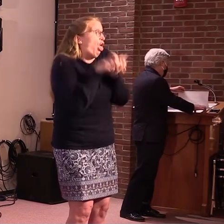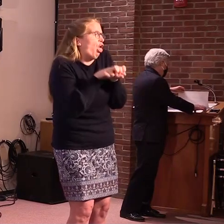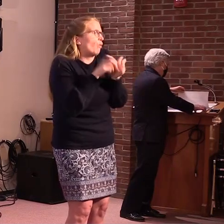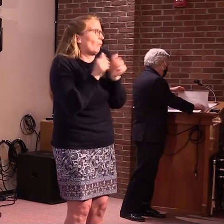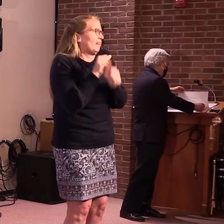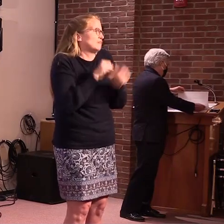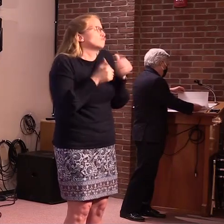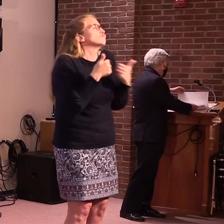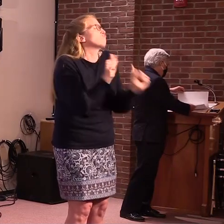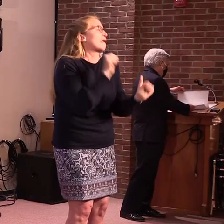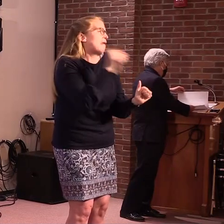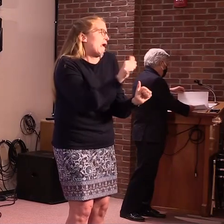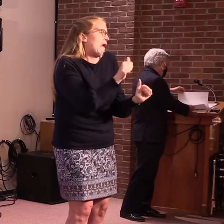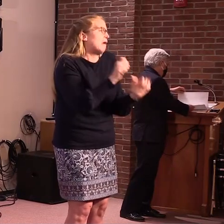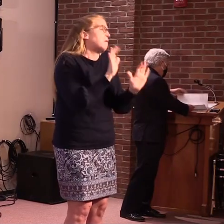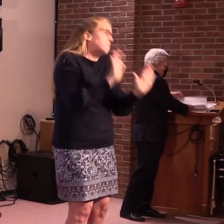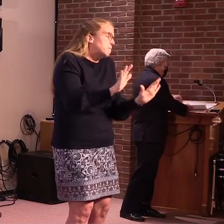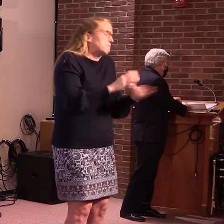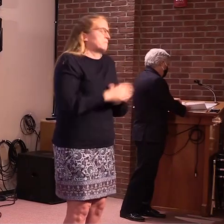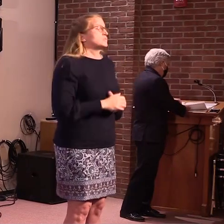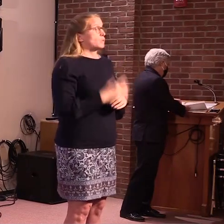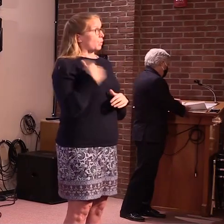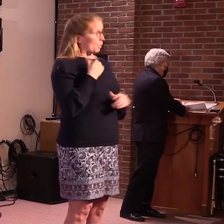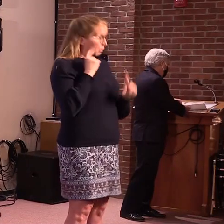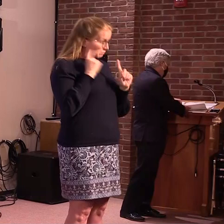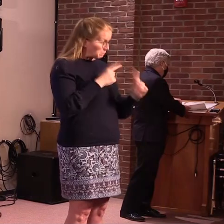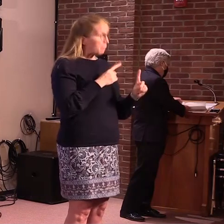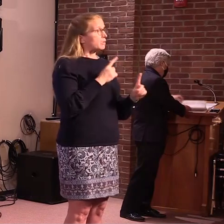busing being at step three, the least restrictive option.